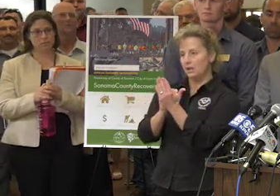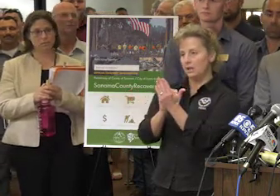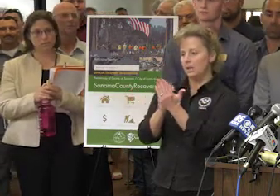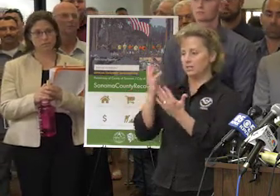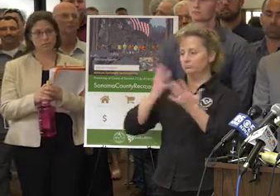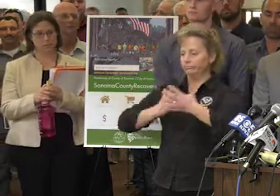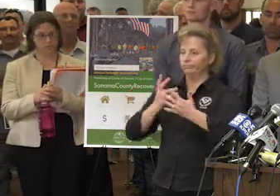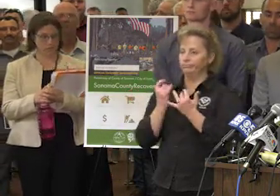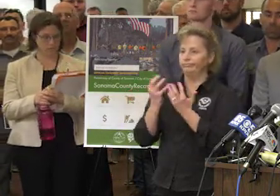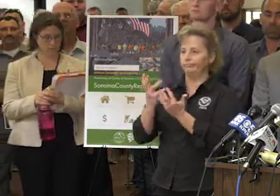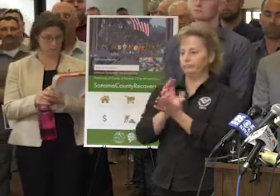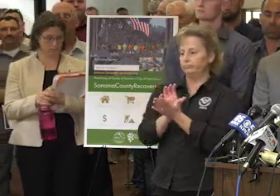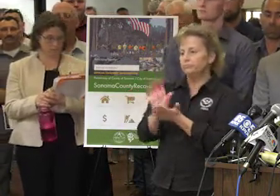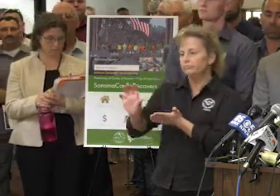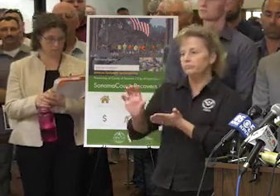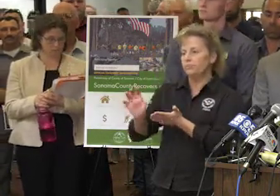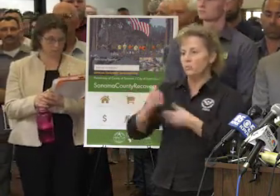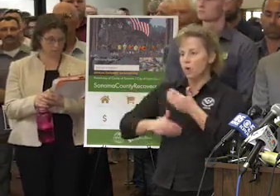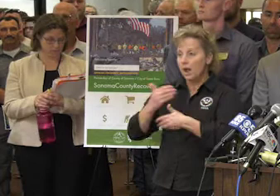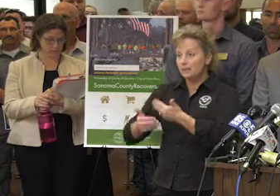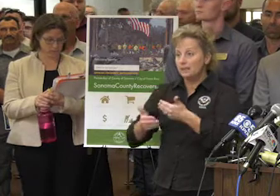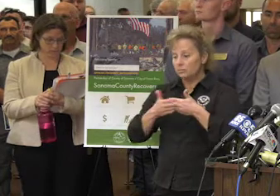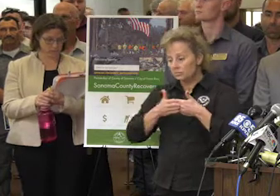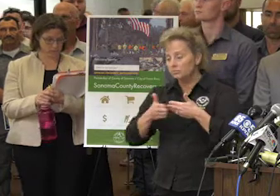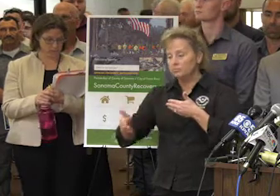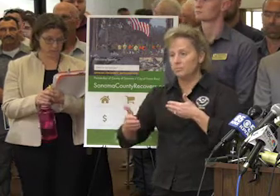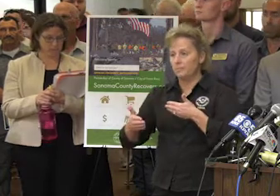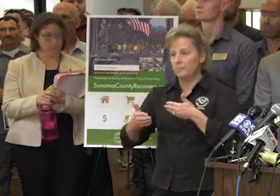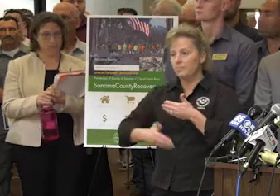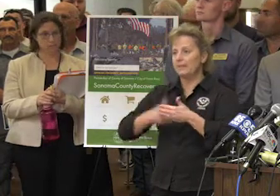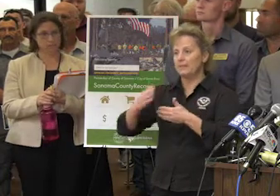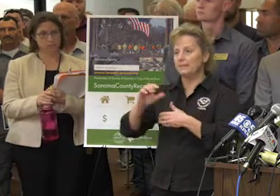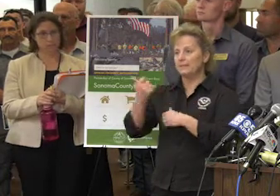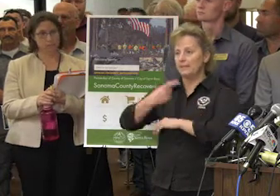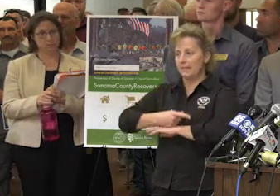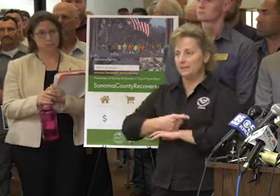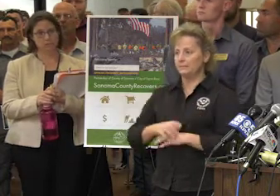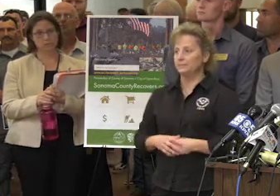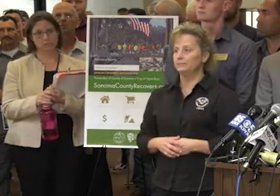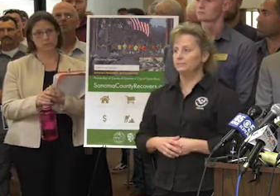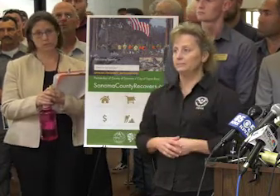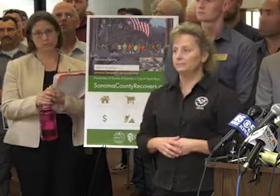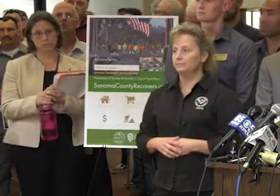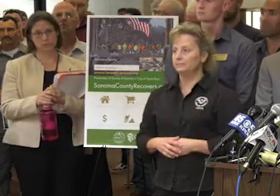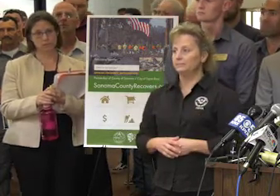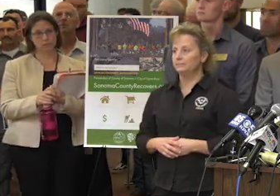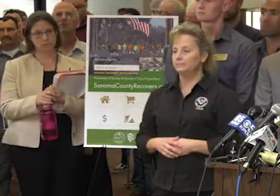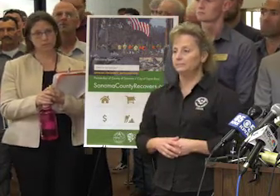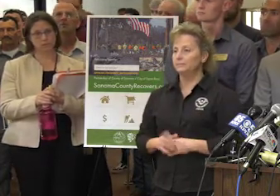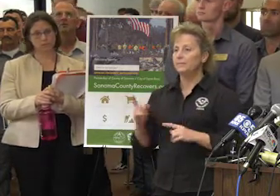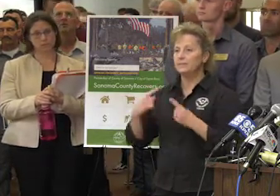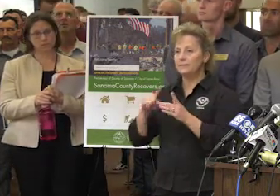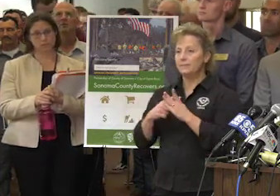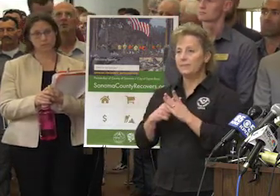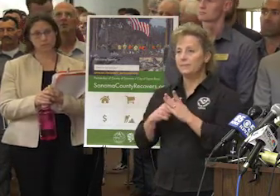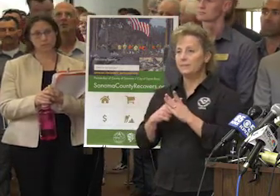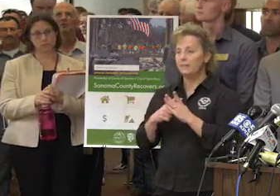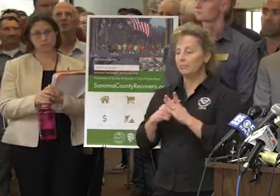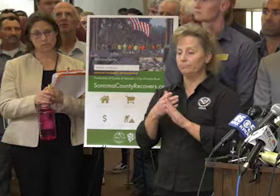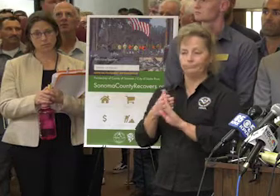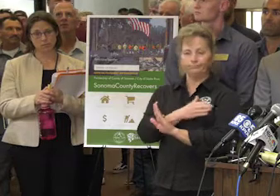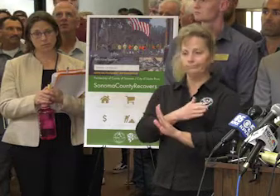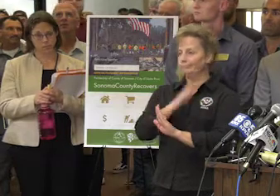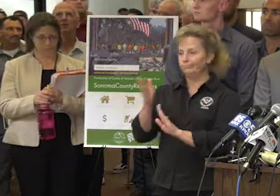removal process as we move forward now and over the next 10 days. Since the beginning of this